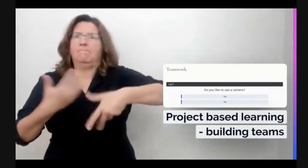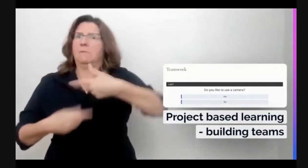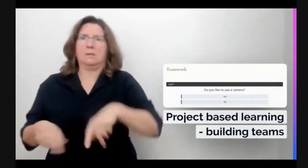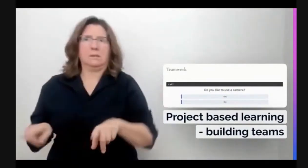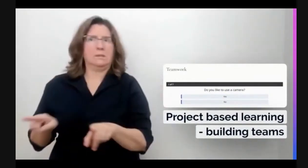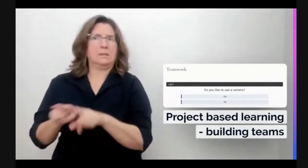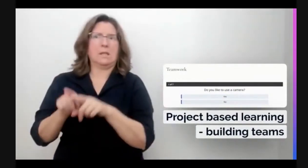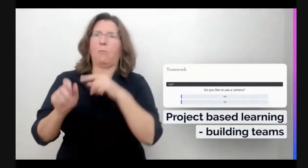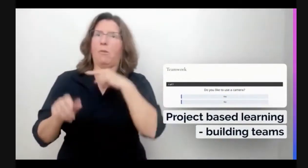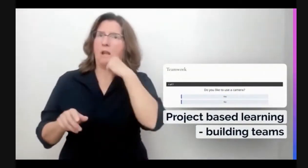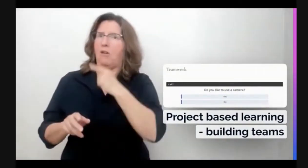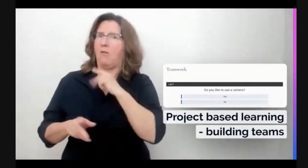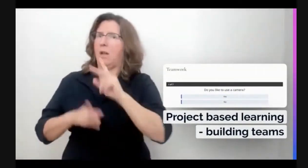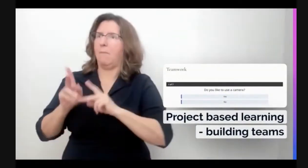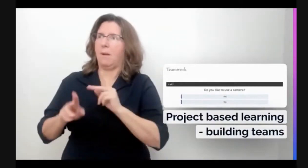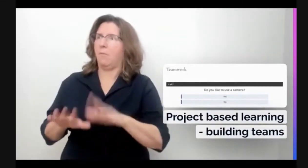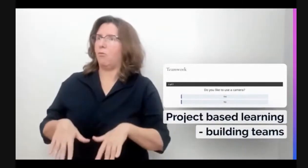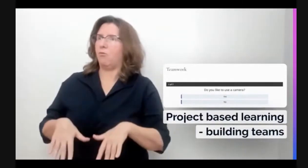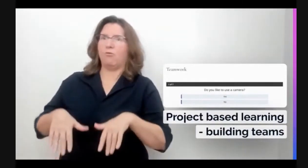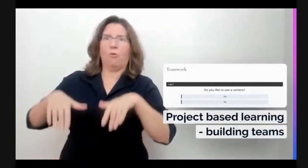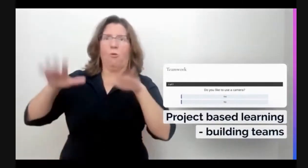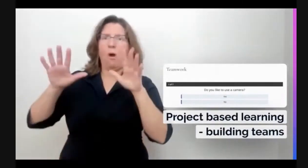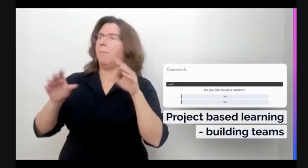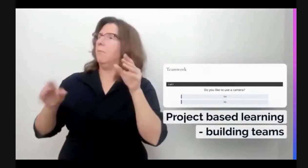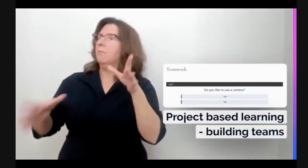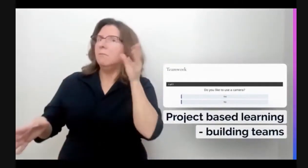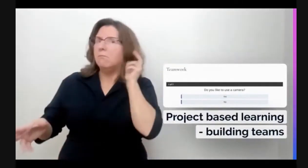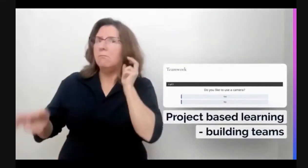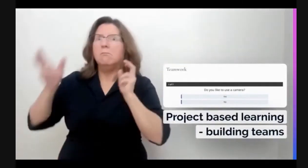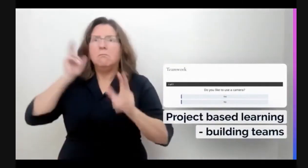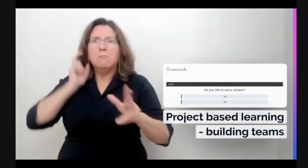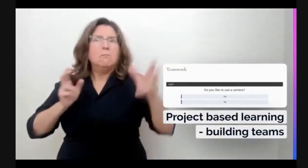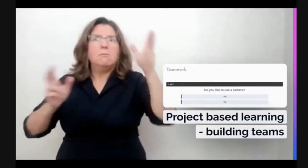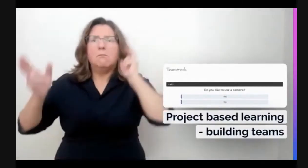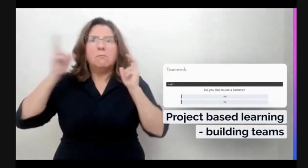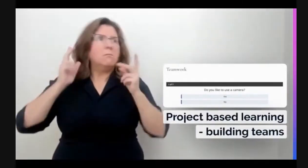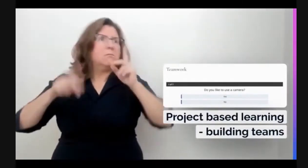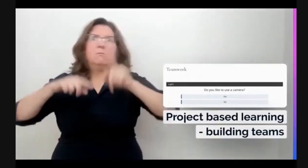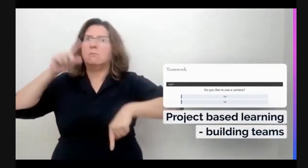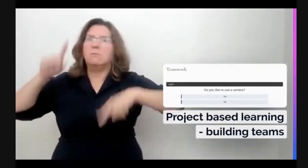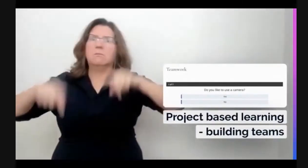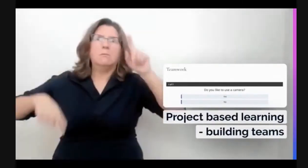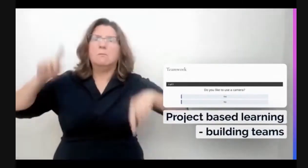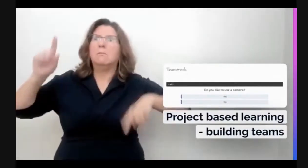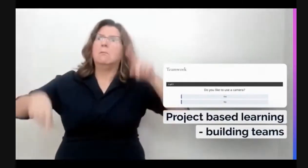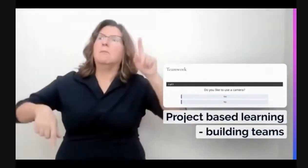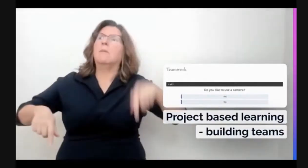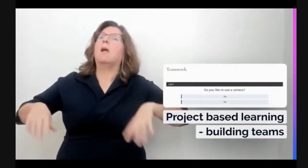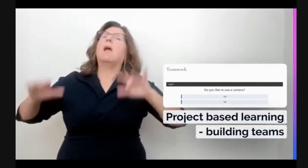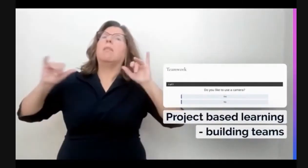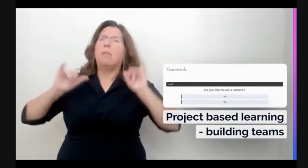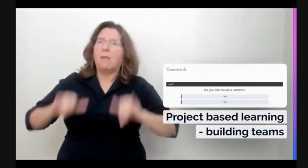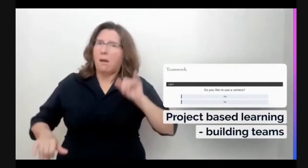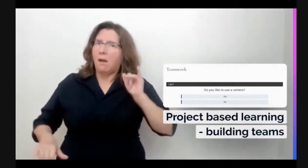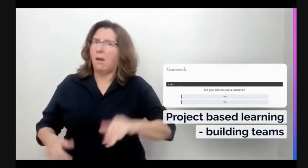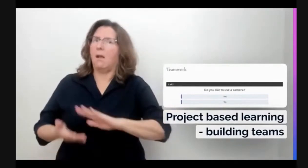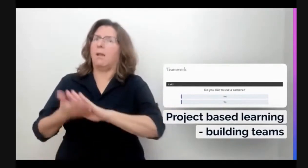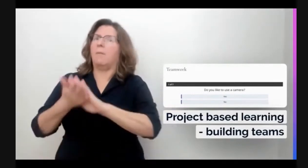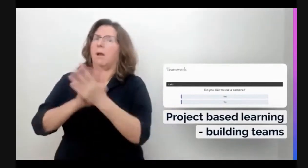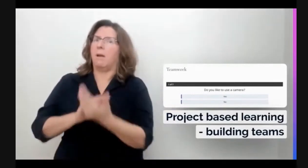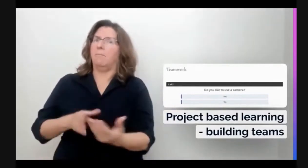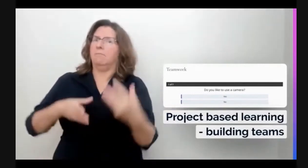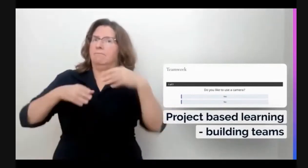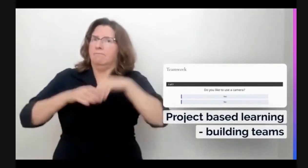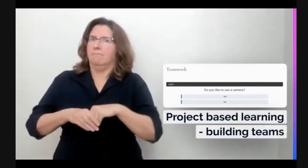The key to language acquisition and development is through quality interaction with fluent language users. No matter